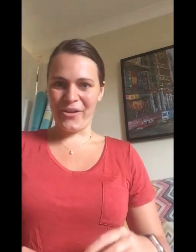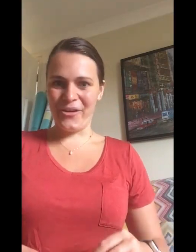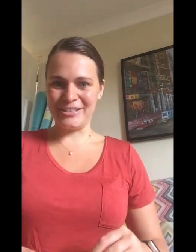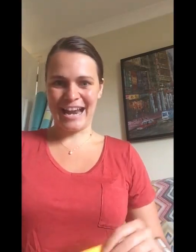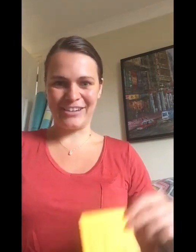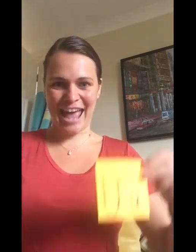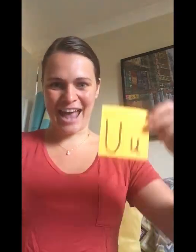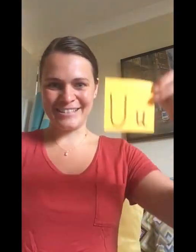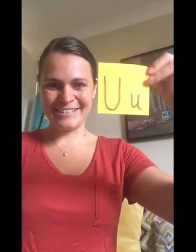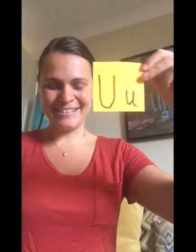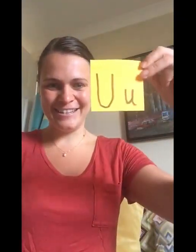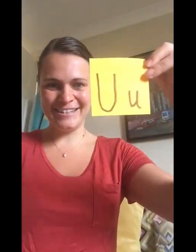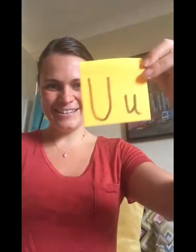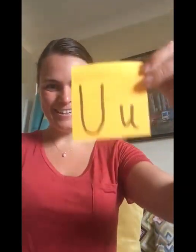Who's going to have a guess?